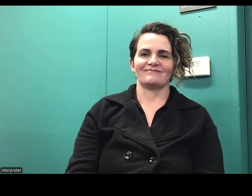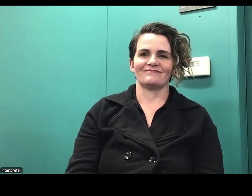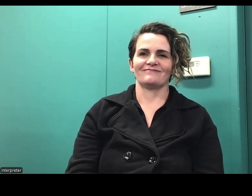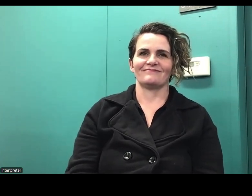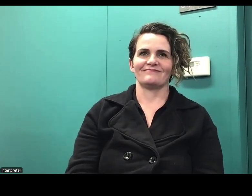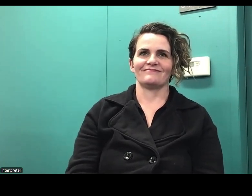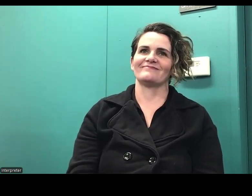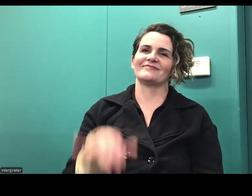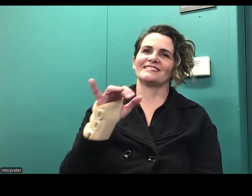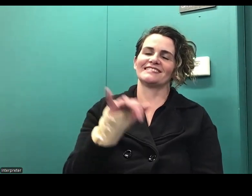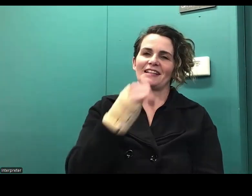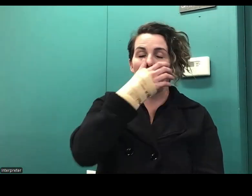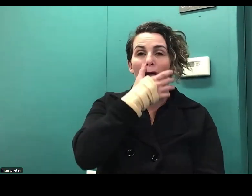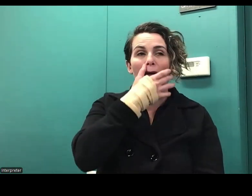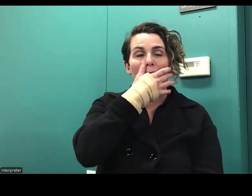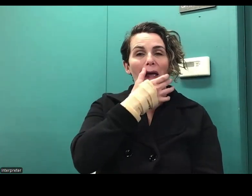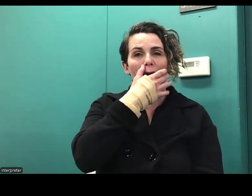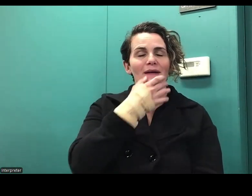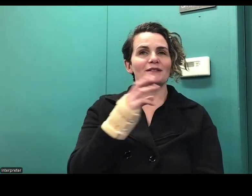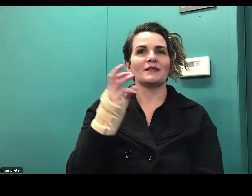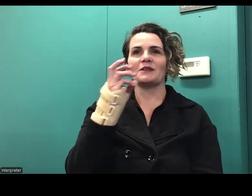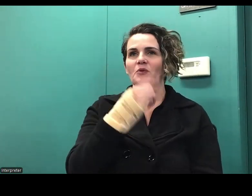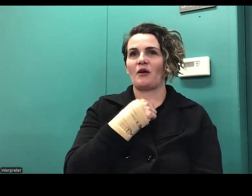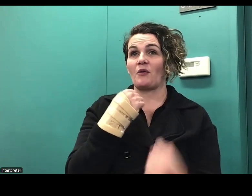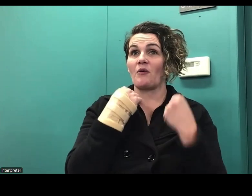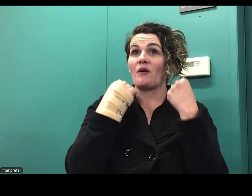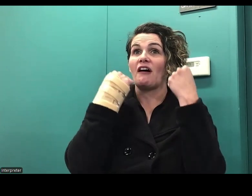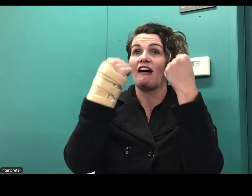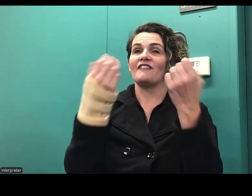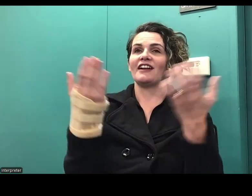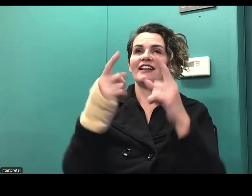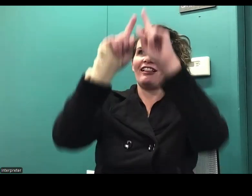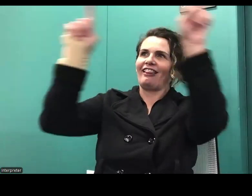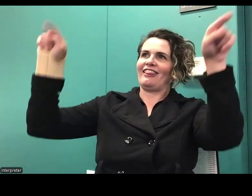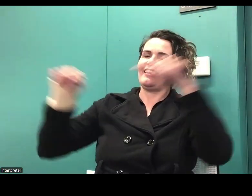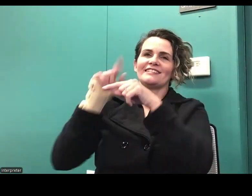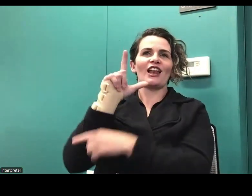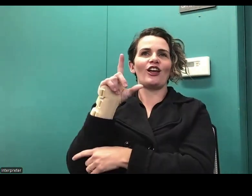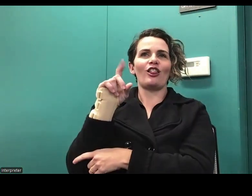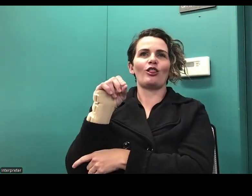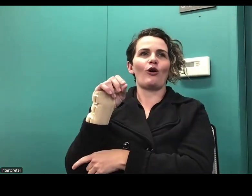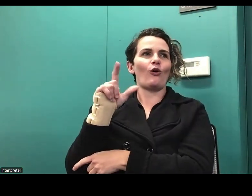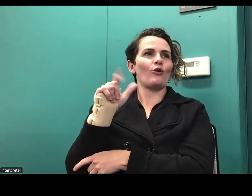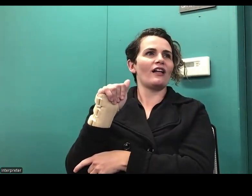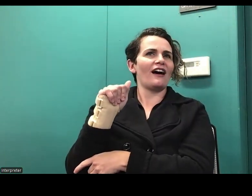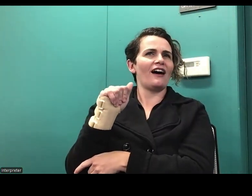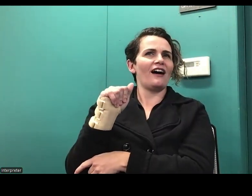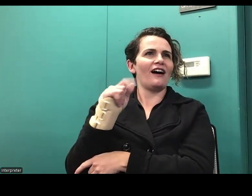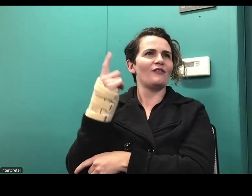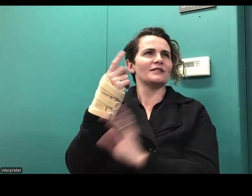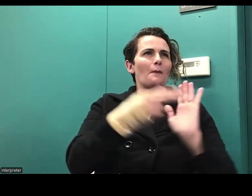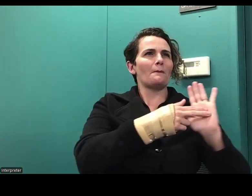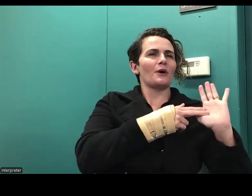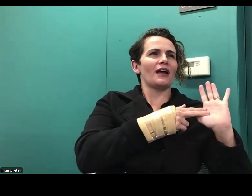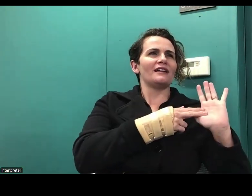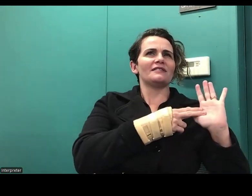Okay, that's the Land of Lola. So weird. I was driving up here and there's a billboard that said Lola. So I guess there's some brand, but I was like, oh, I know this. it's an